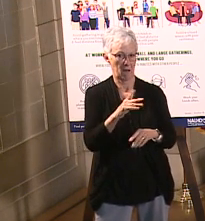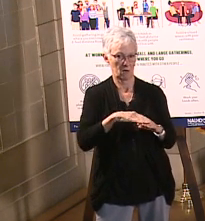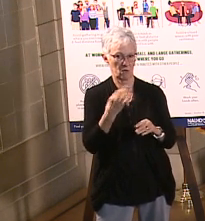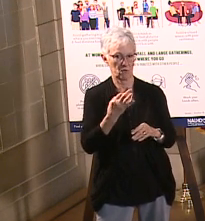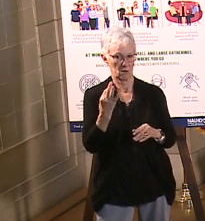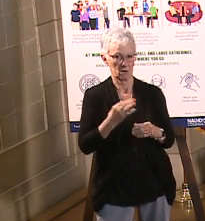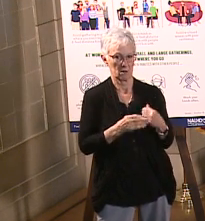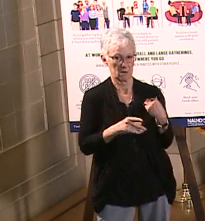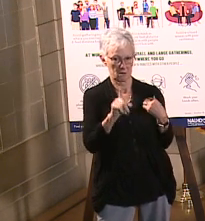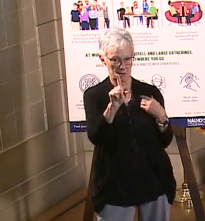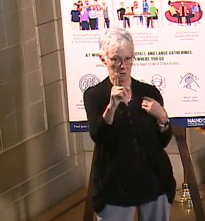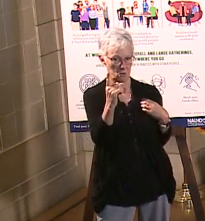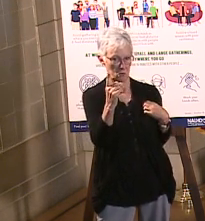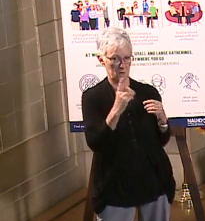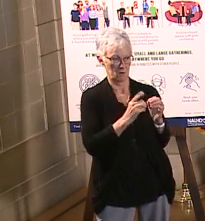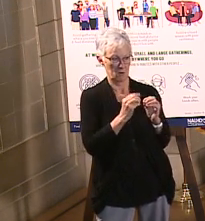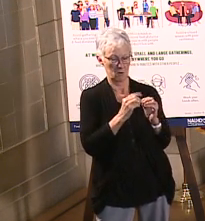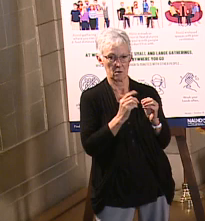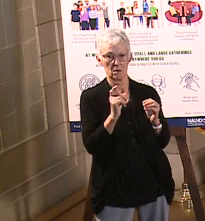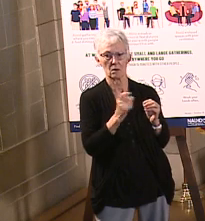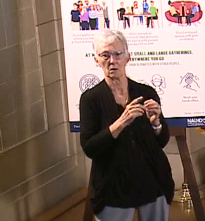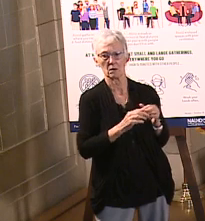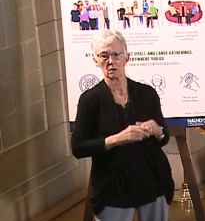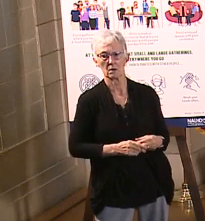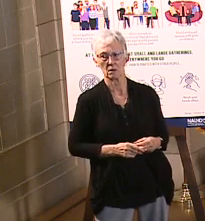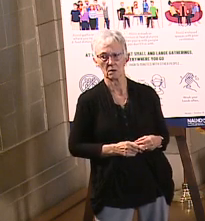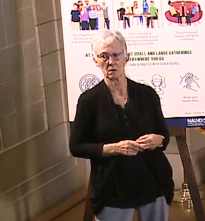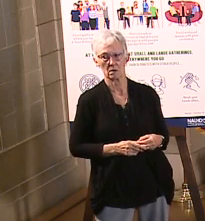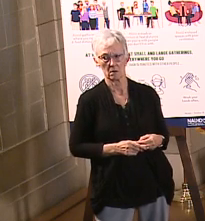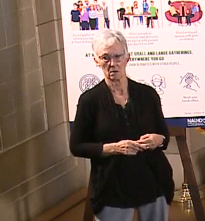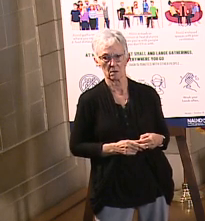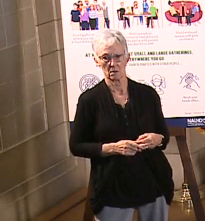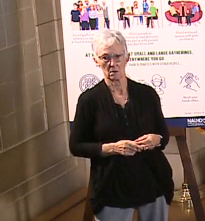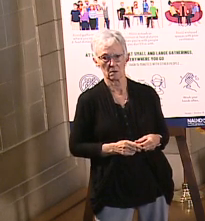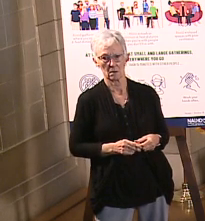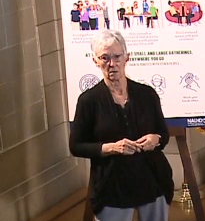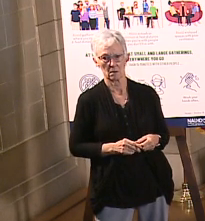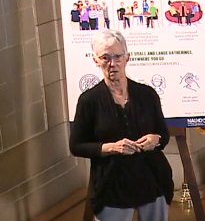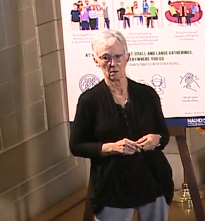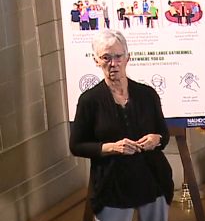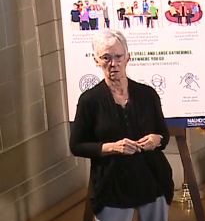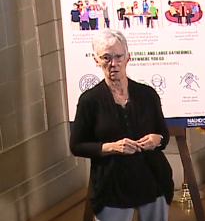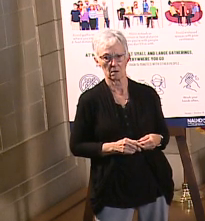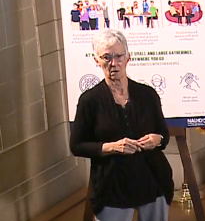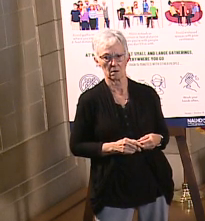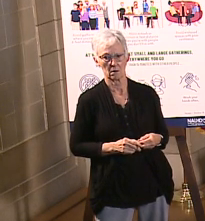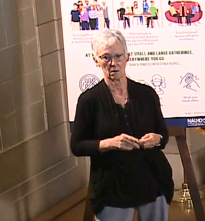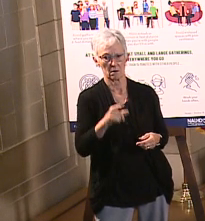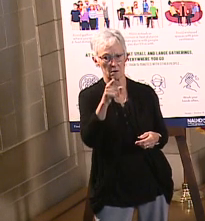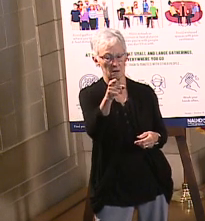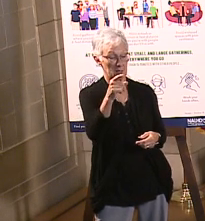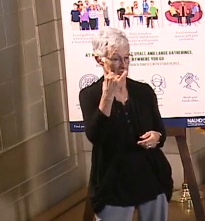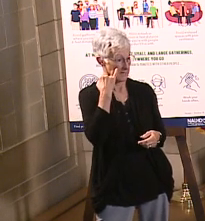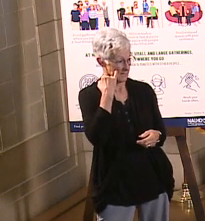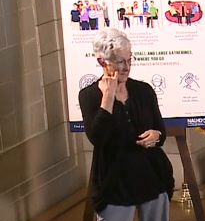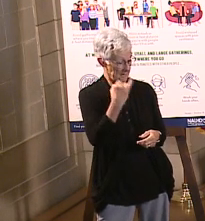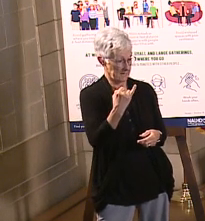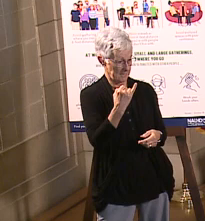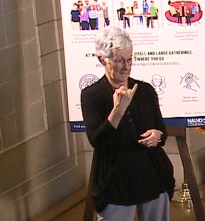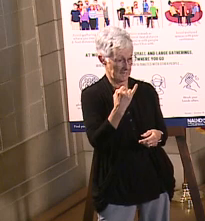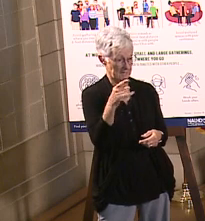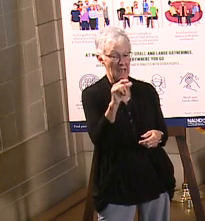a.m. Sure, one more, Andrew. If all goes the way you hope it goes, when will we be back to normal? So